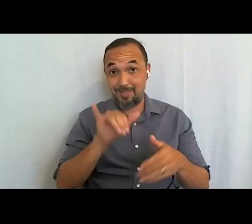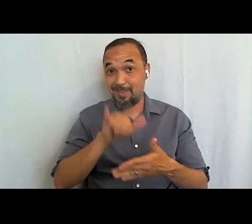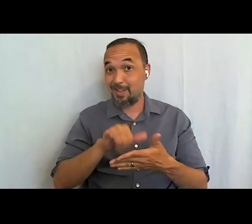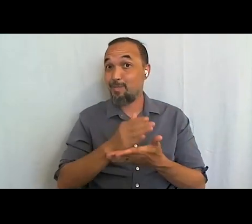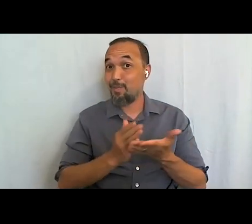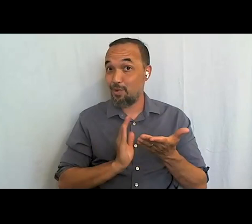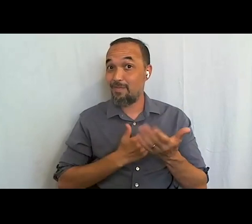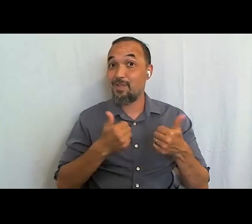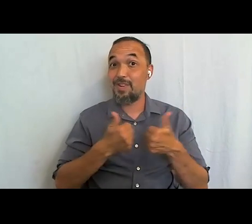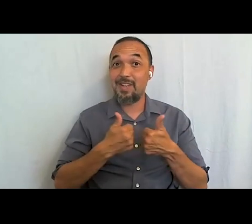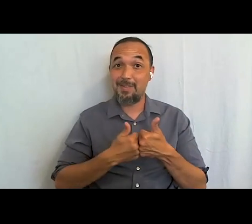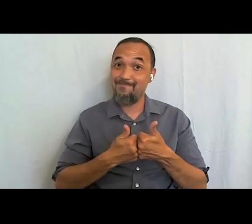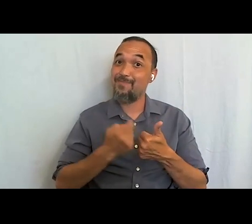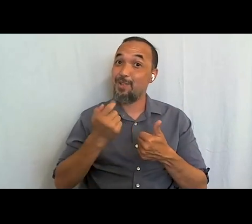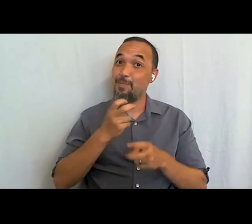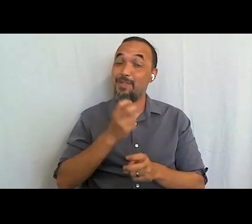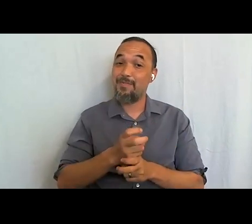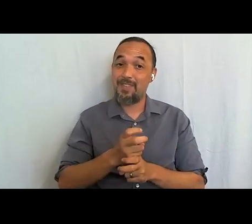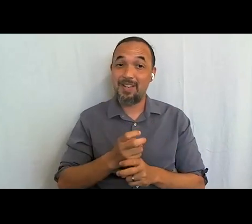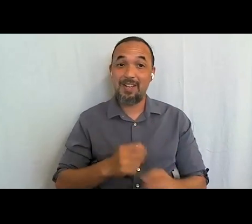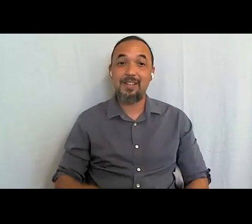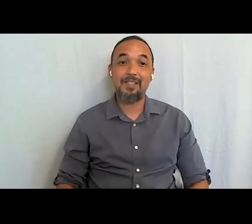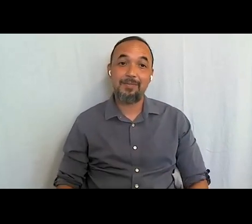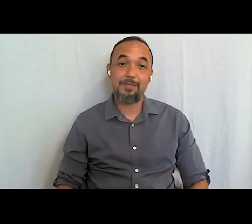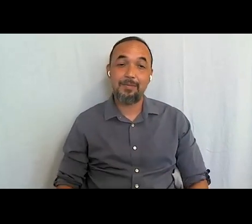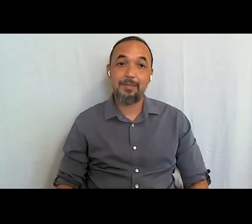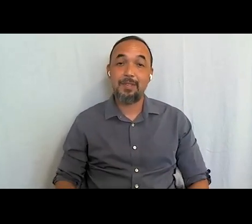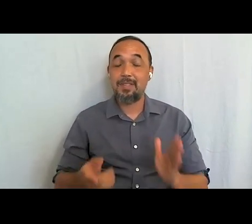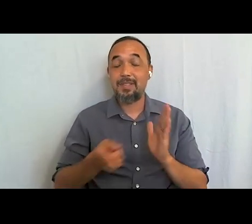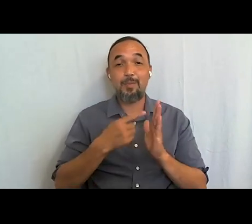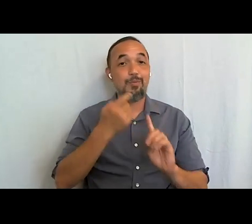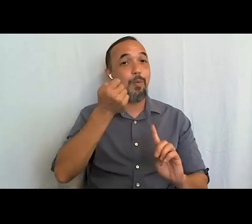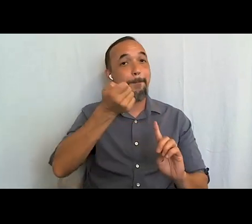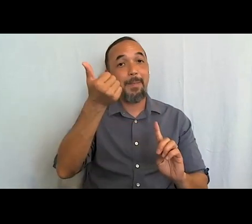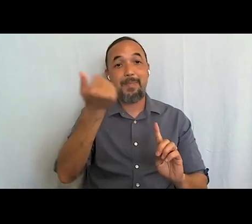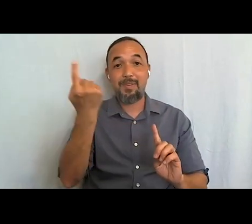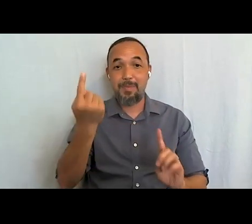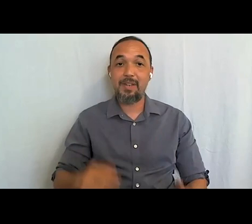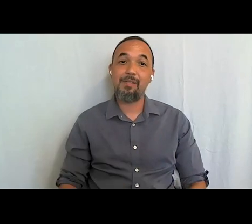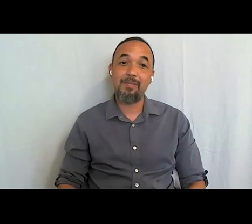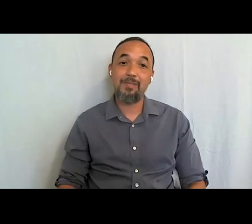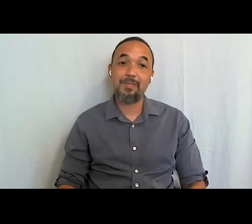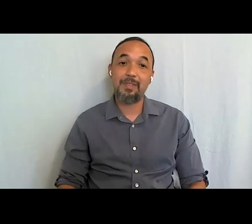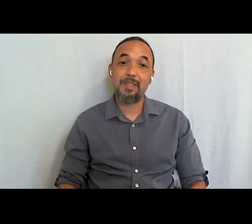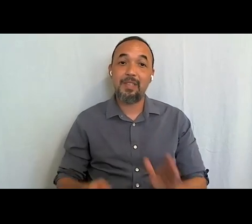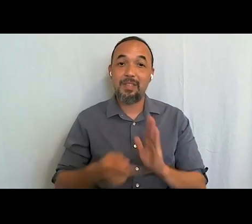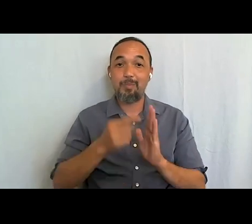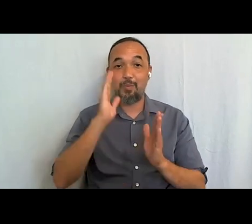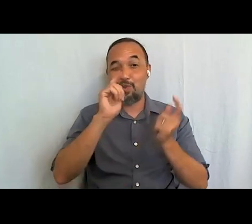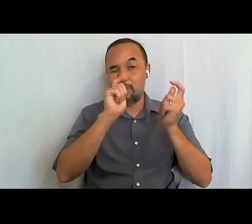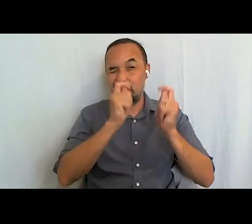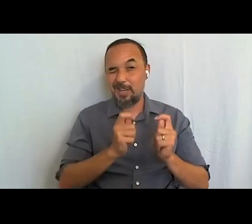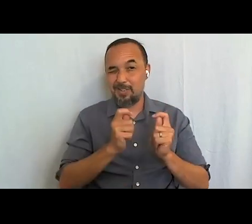part. Sometimes they'll be completely removed. Sometimes they'll be updated.